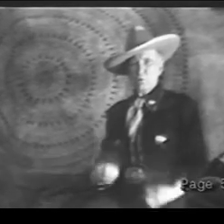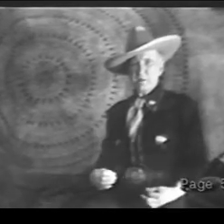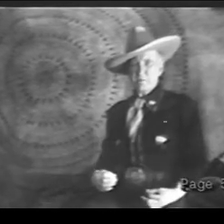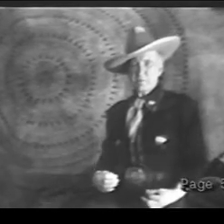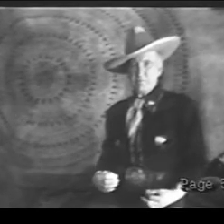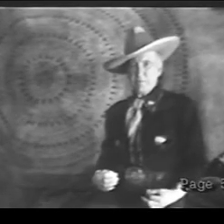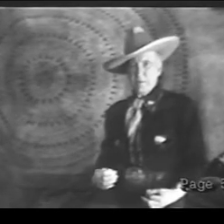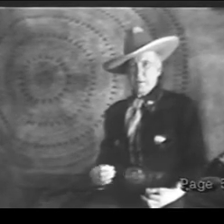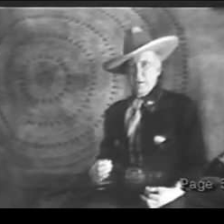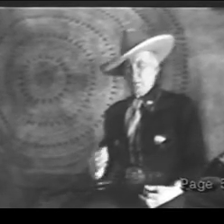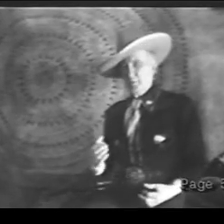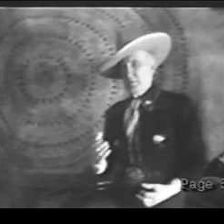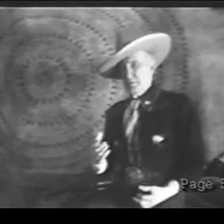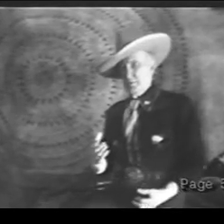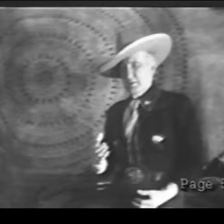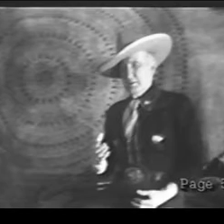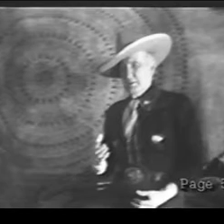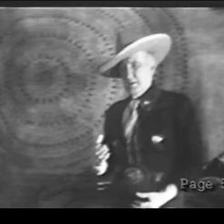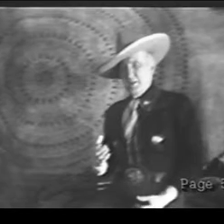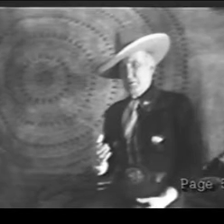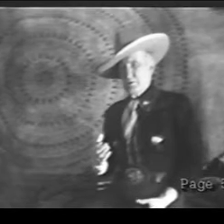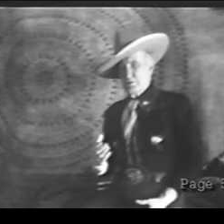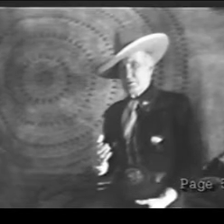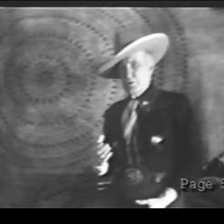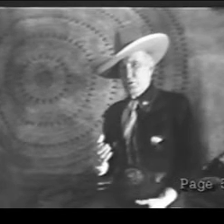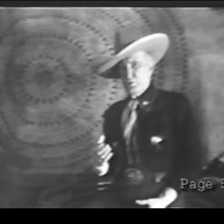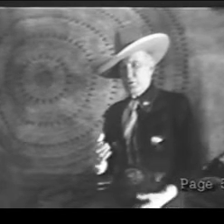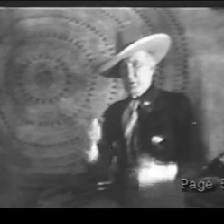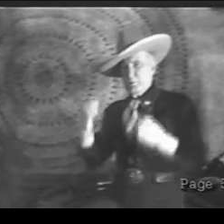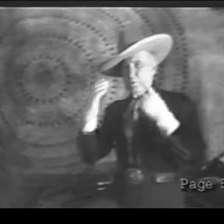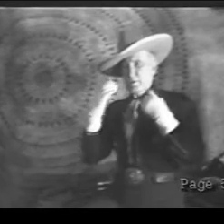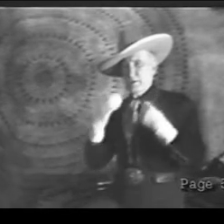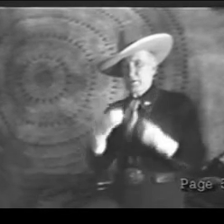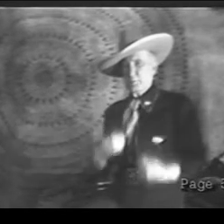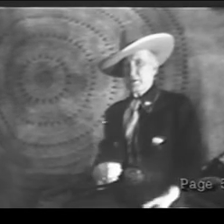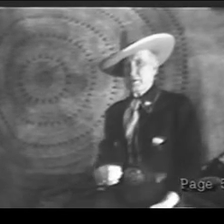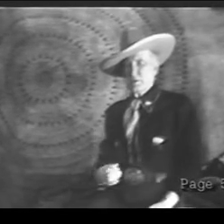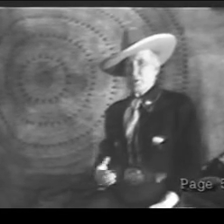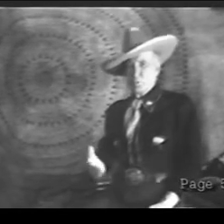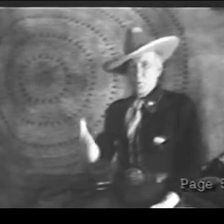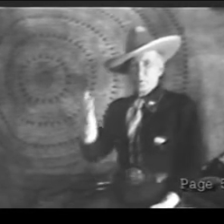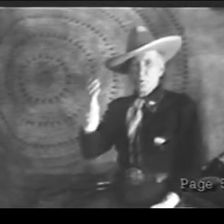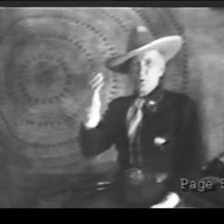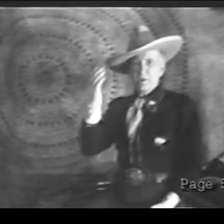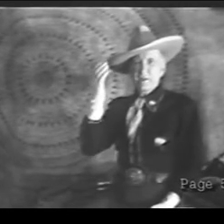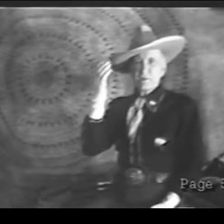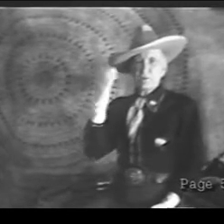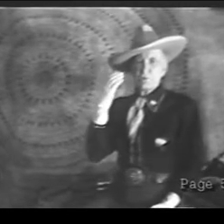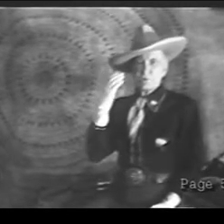braids. Now, the women, I think years ago, when the men wore the hair in the braids, the women wore their hair loose, and